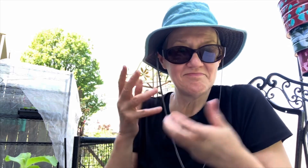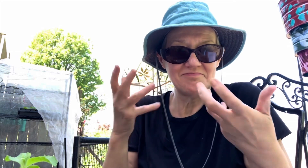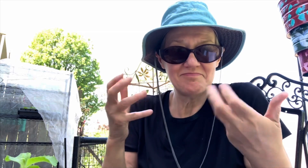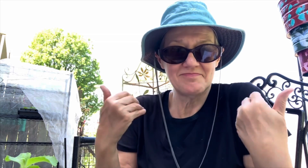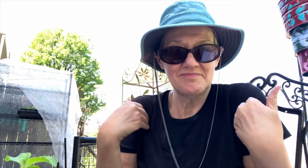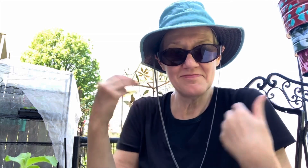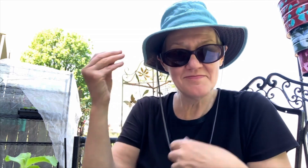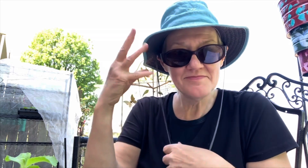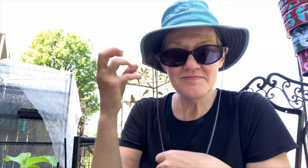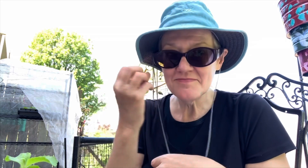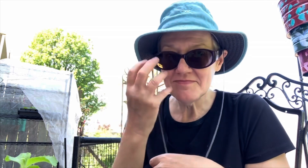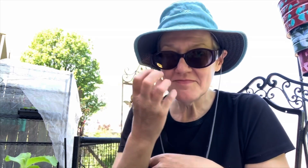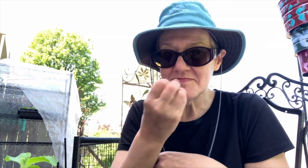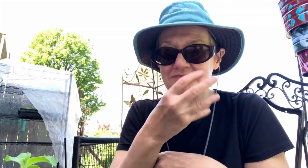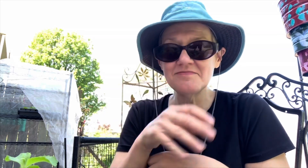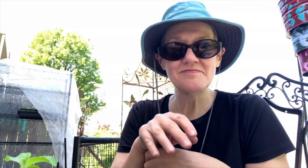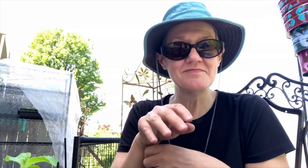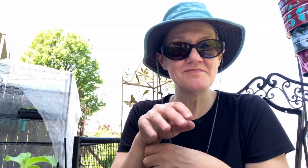many plants filling up this patio.